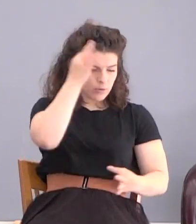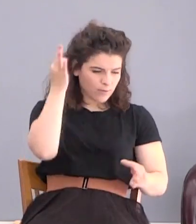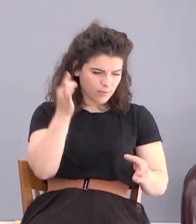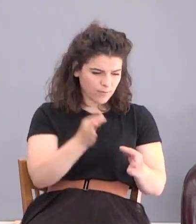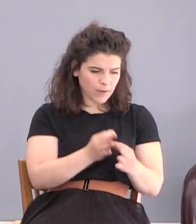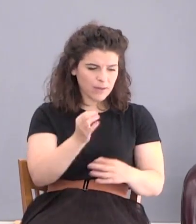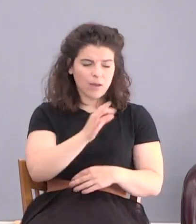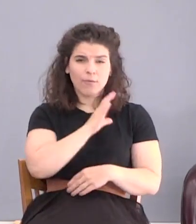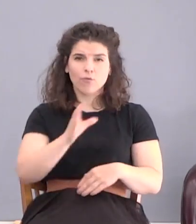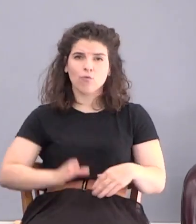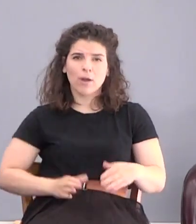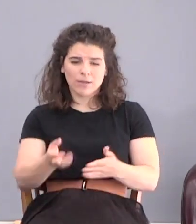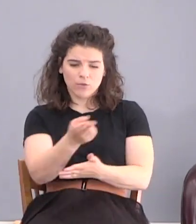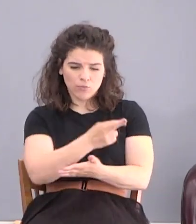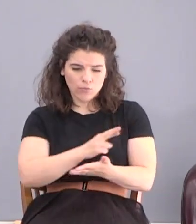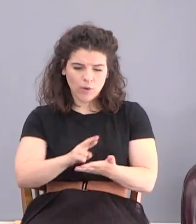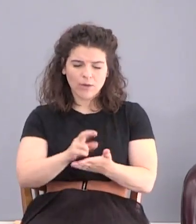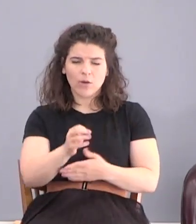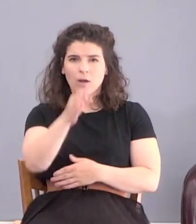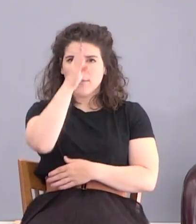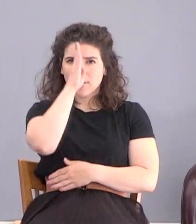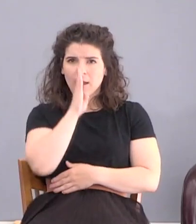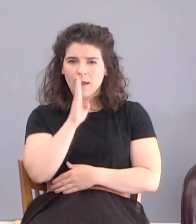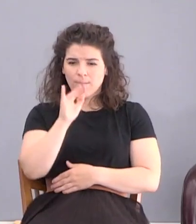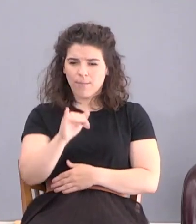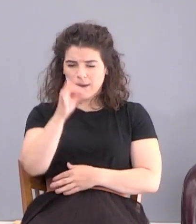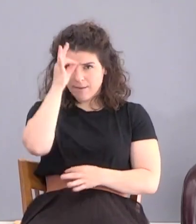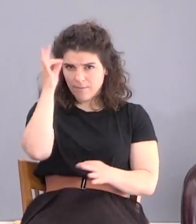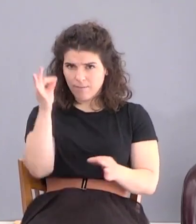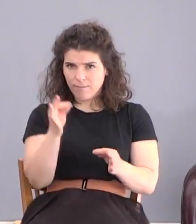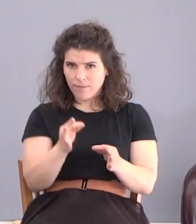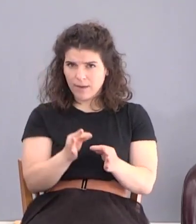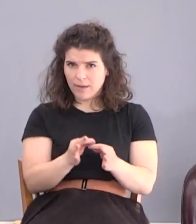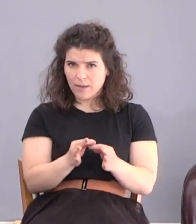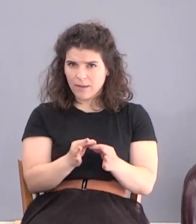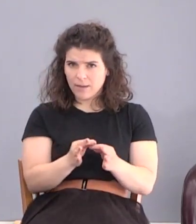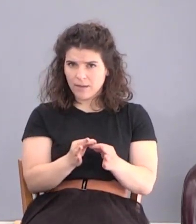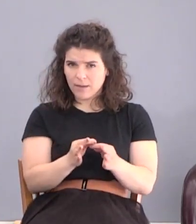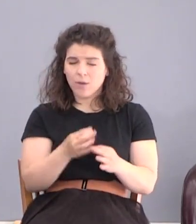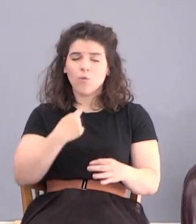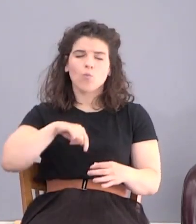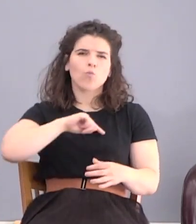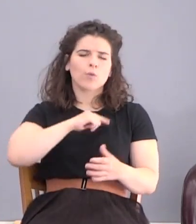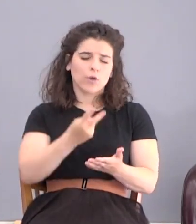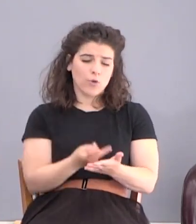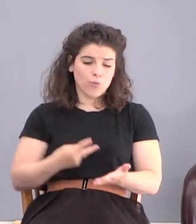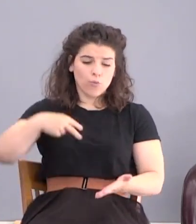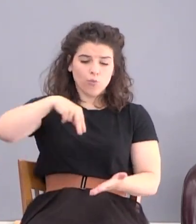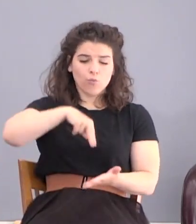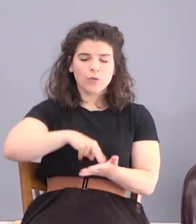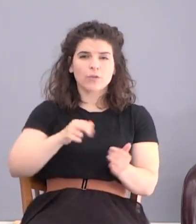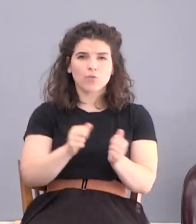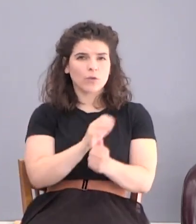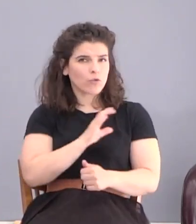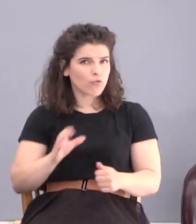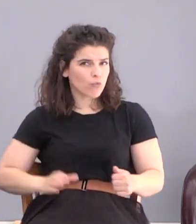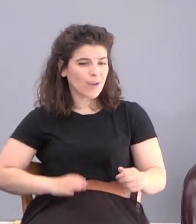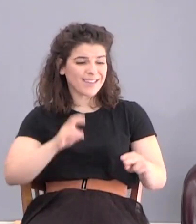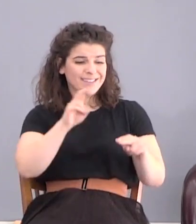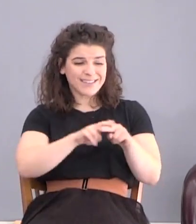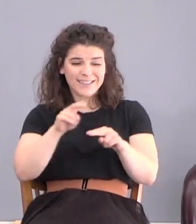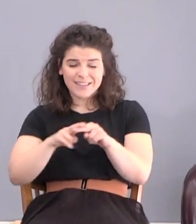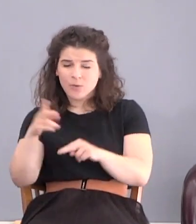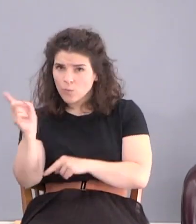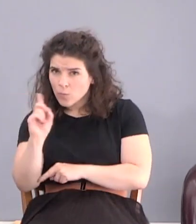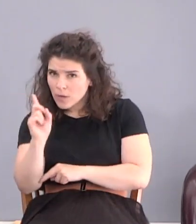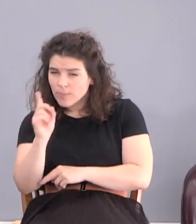which is of God by faith. See, we're risen with Christ. We're seated in heavenly places. And the rudiments of the